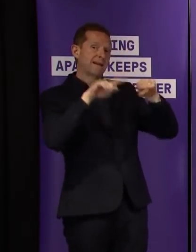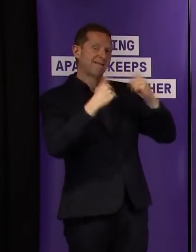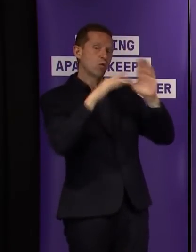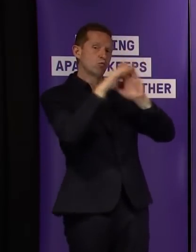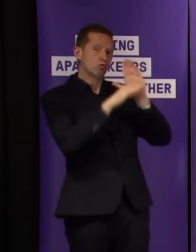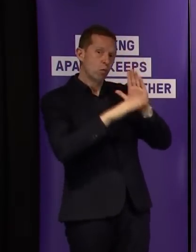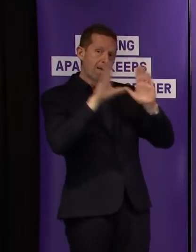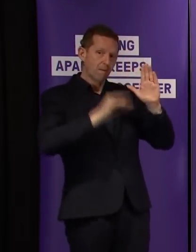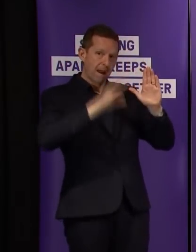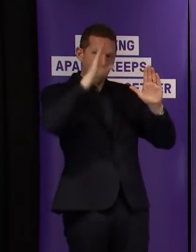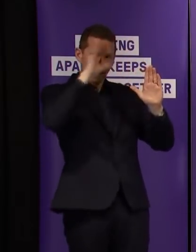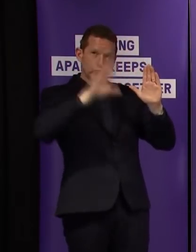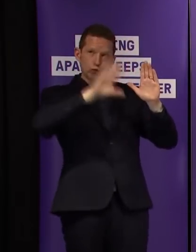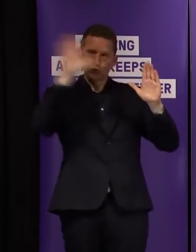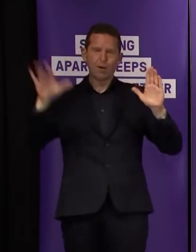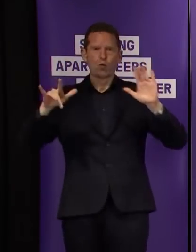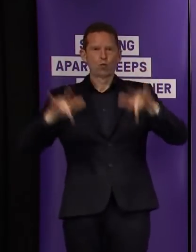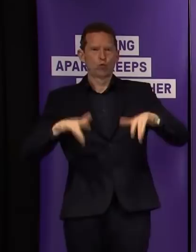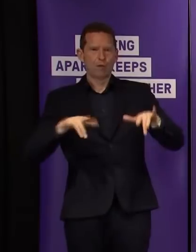that,